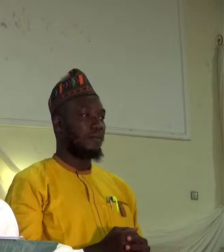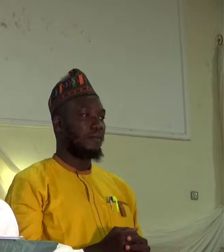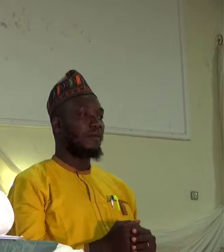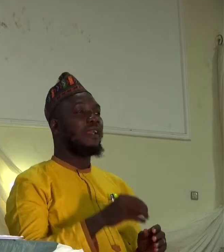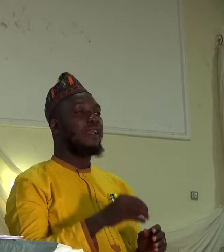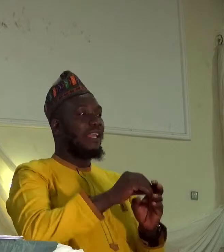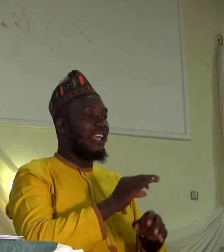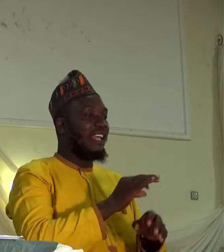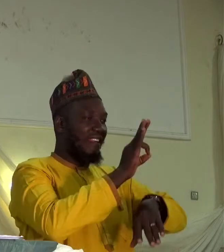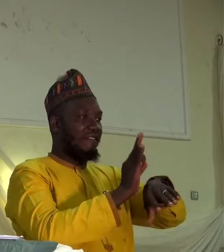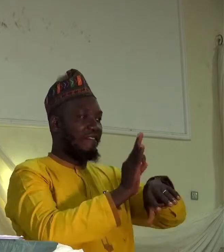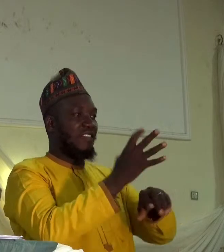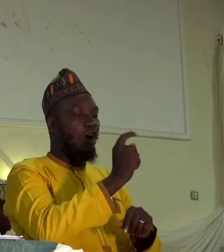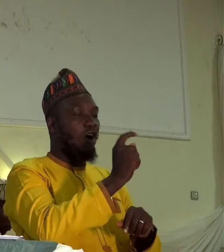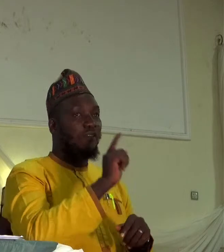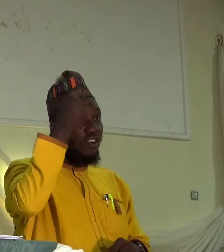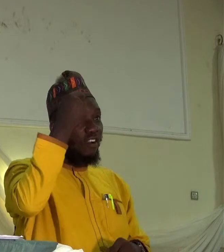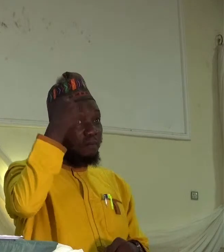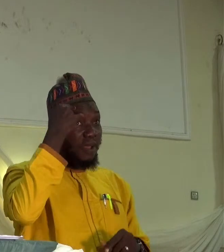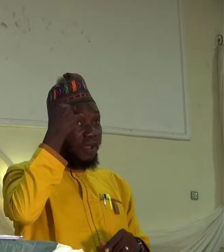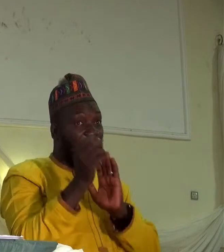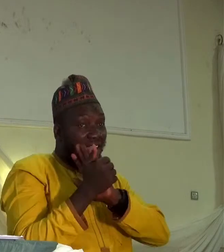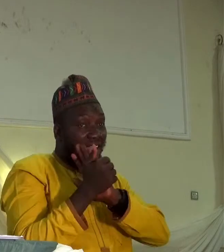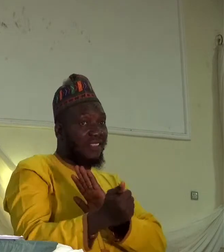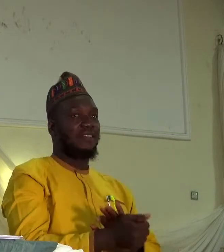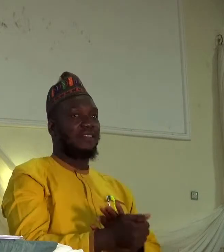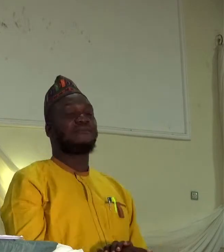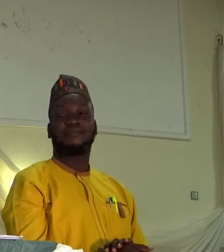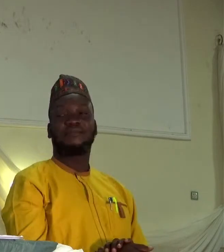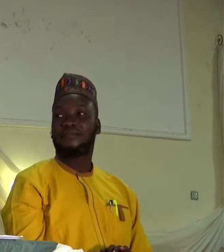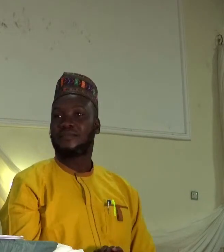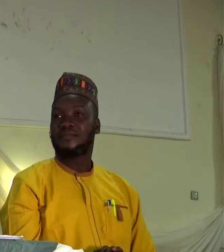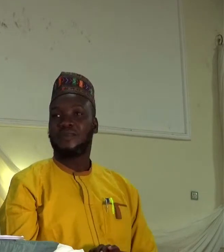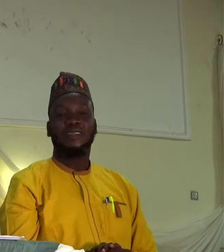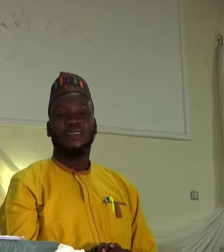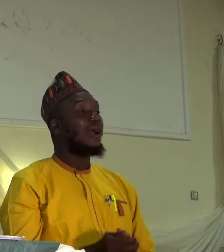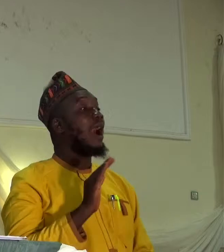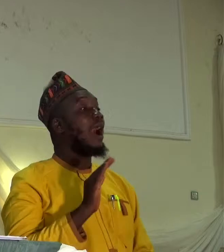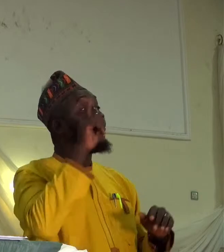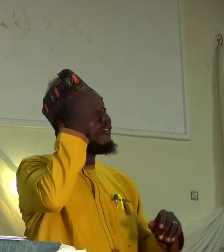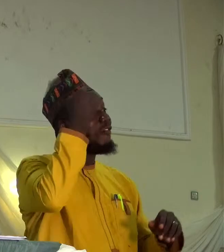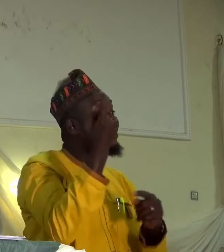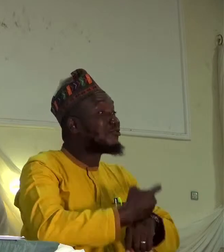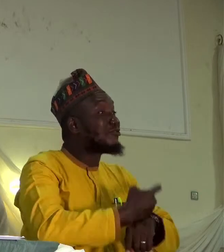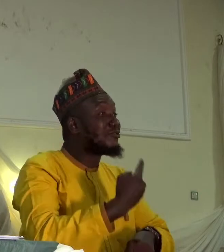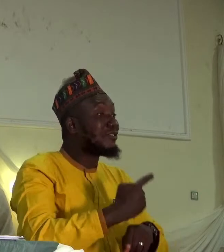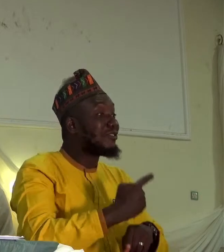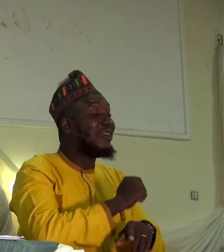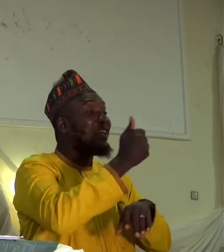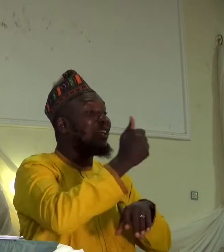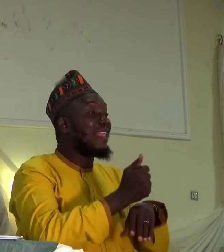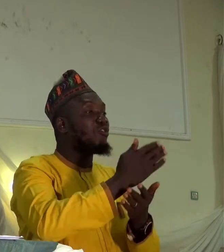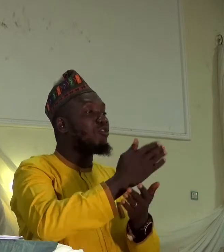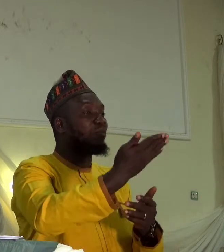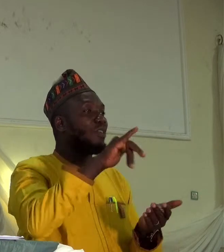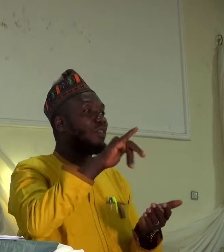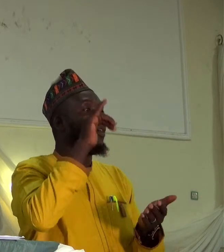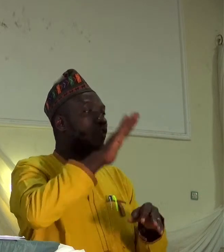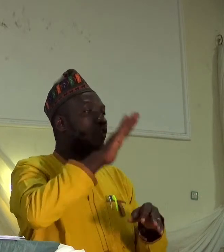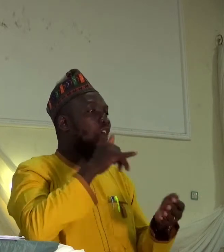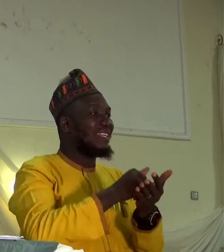field of government efficiency because when they ijoba ti wa won da kini kan le ti won pe ni